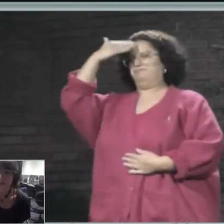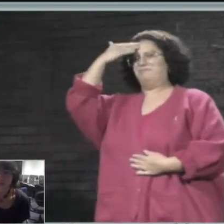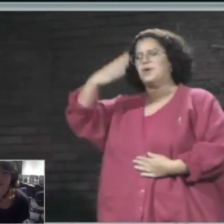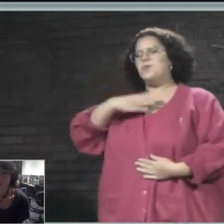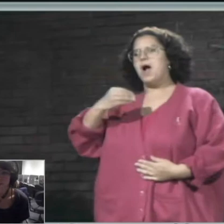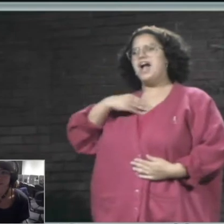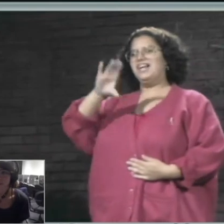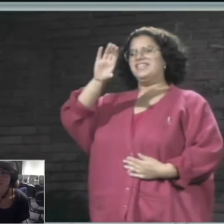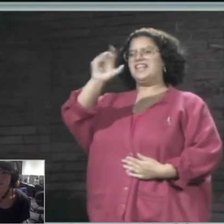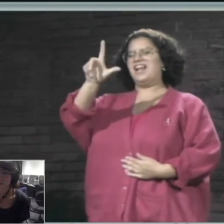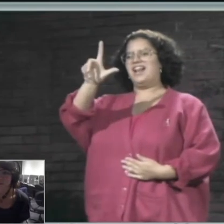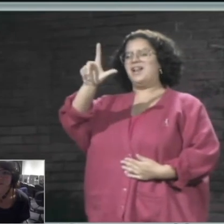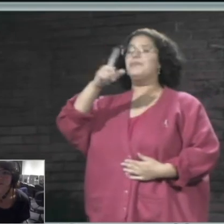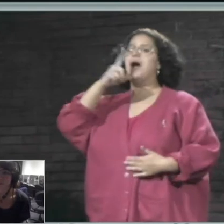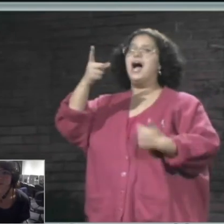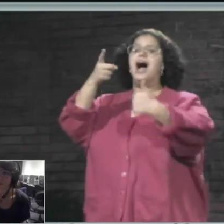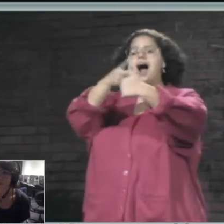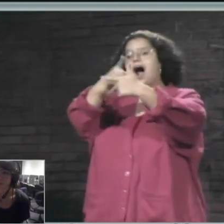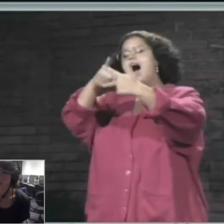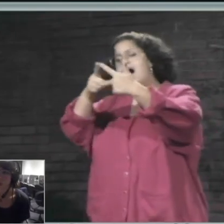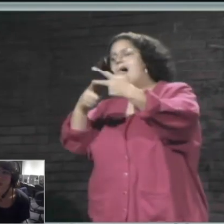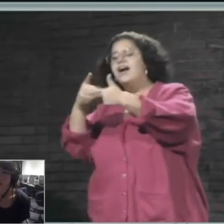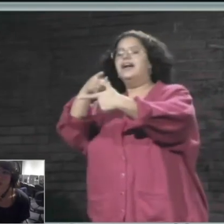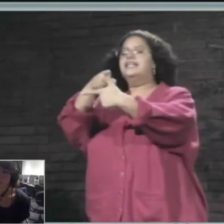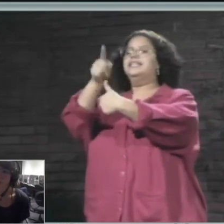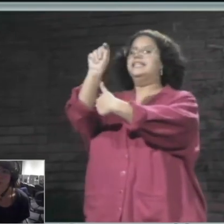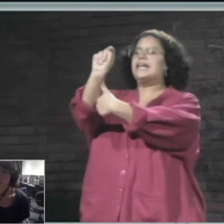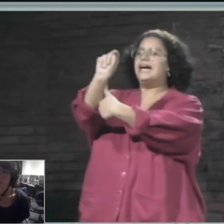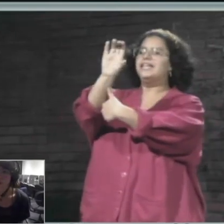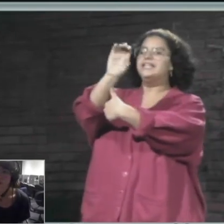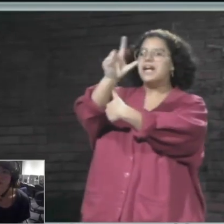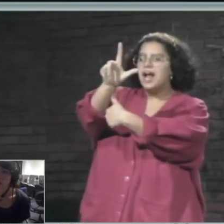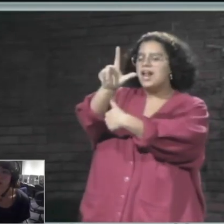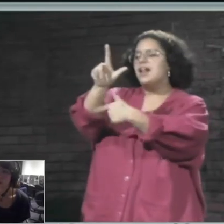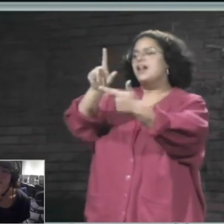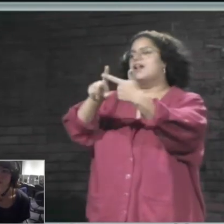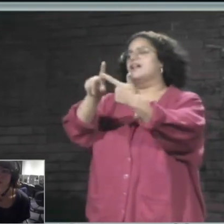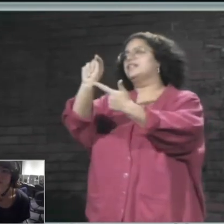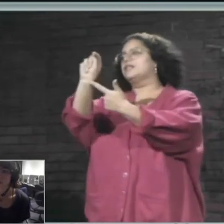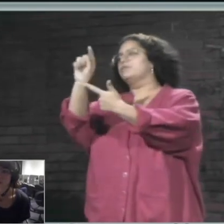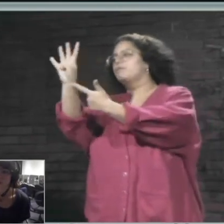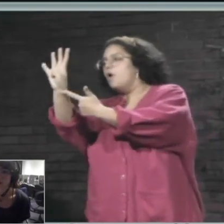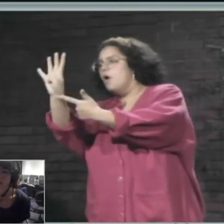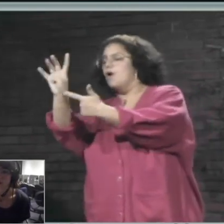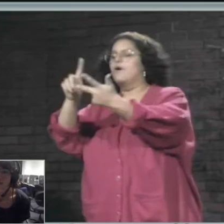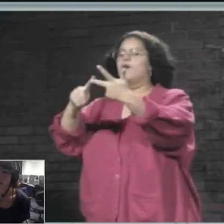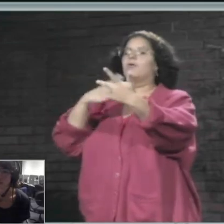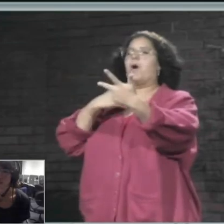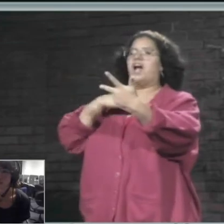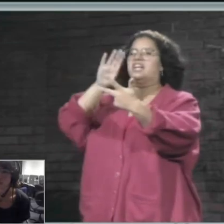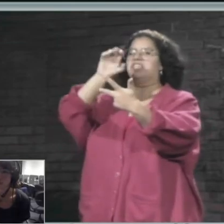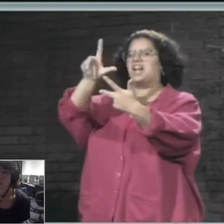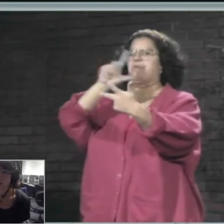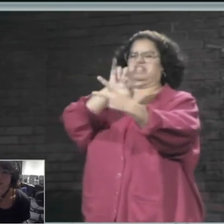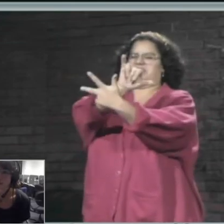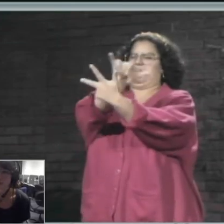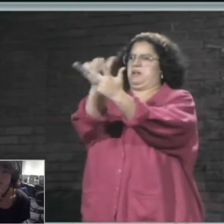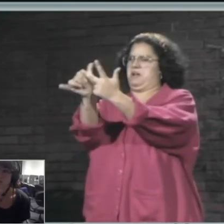see effects. Now, you have white cells. Well, there's T cells, there's T4 cells, there's white cells,